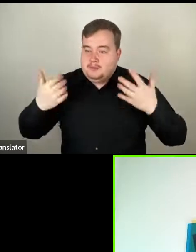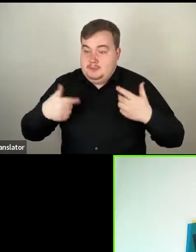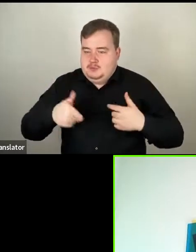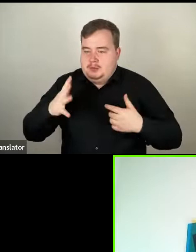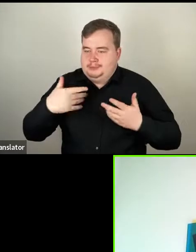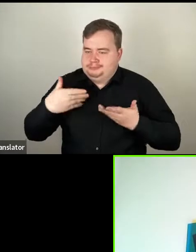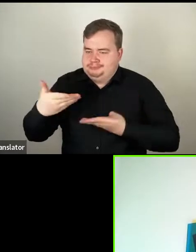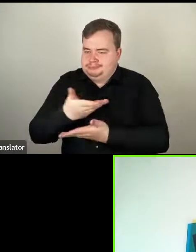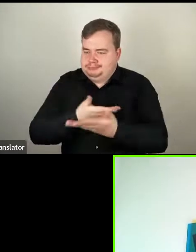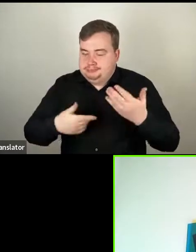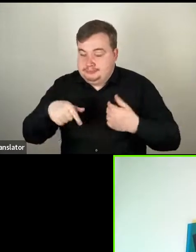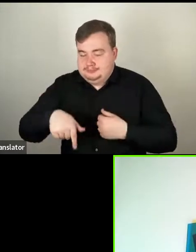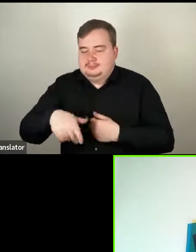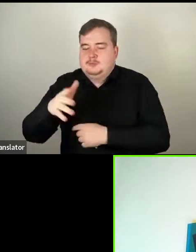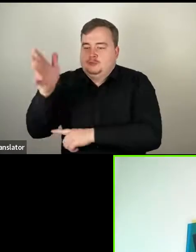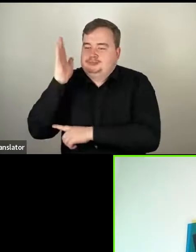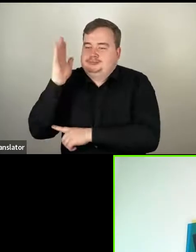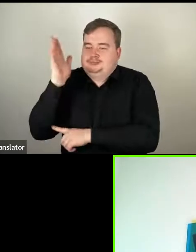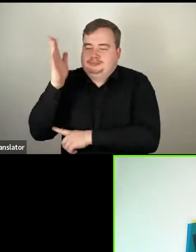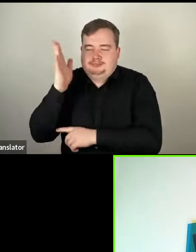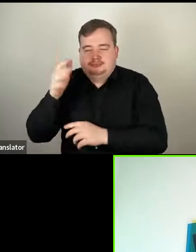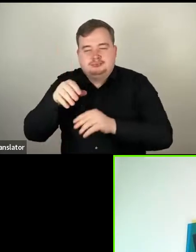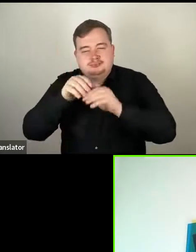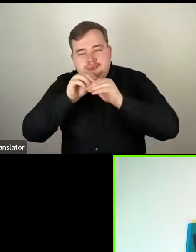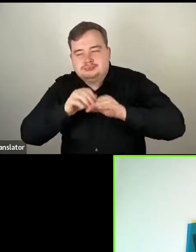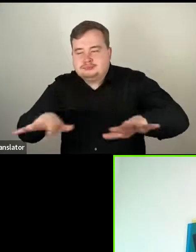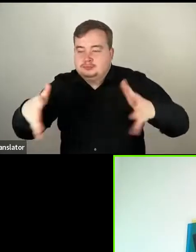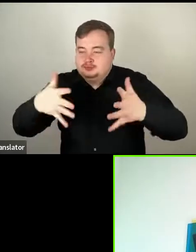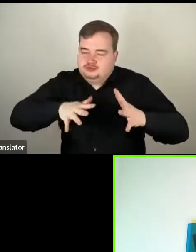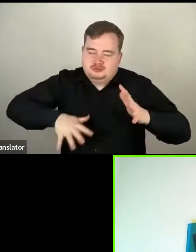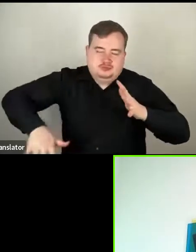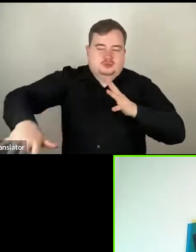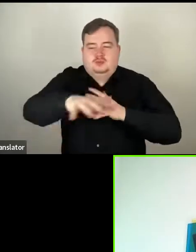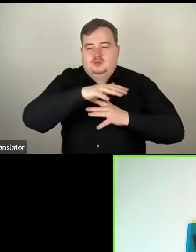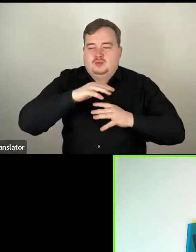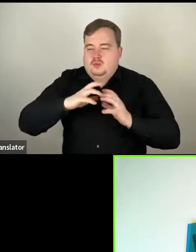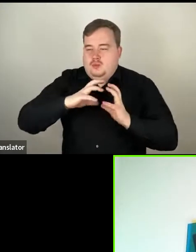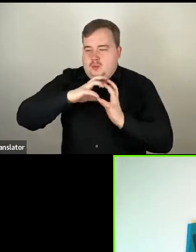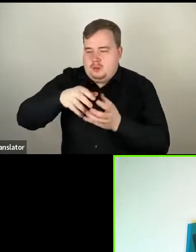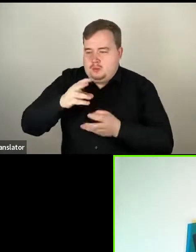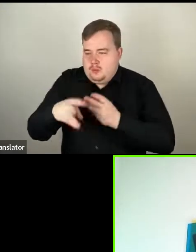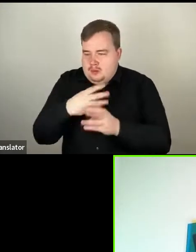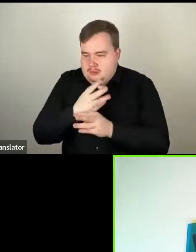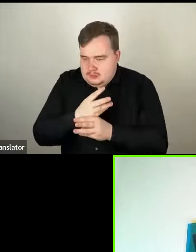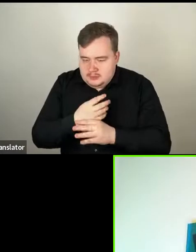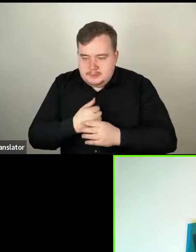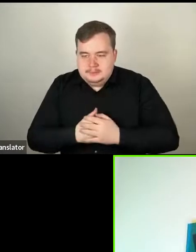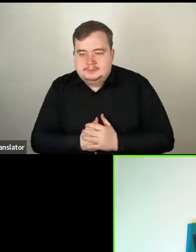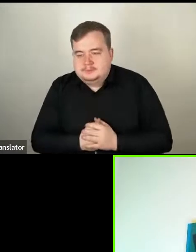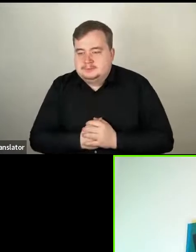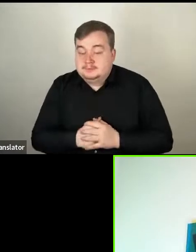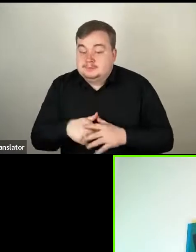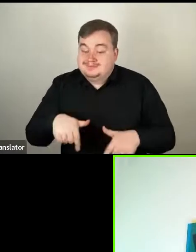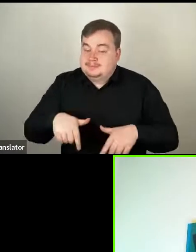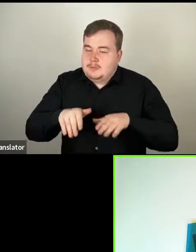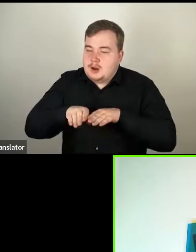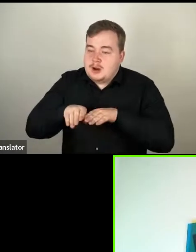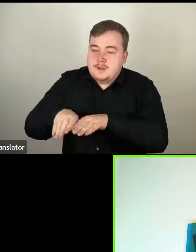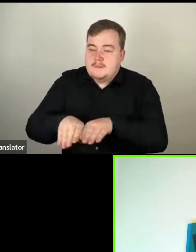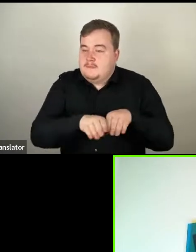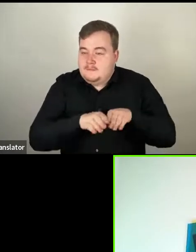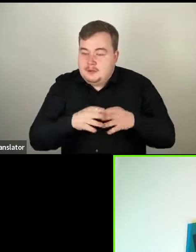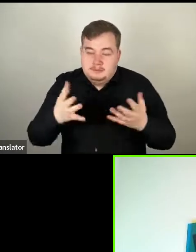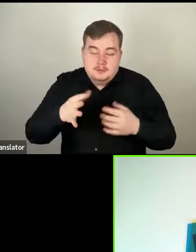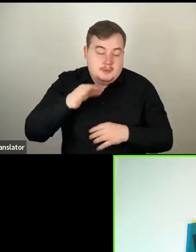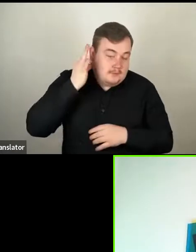by ODIHR's Julia Netesova, Chief of Democratic Governance and Gender Unit, issuing a call for action with a concrete proposal